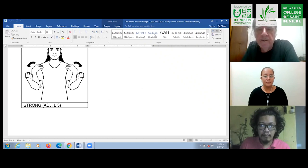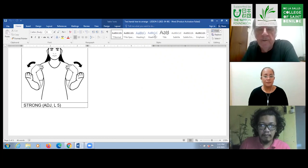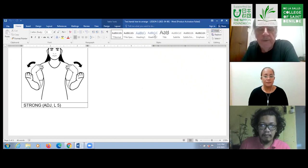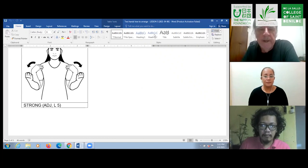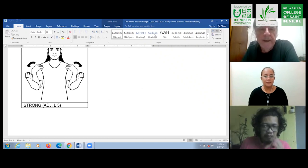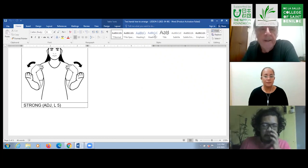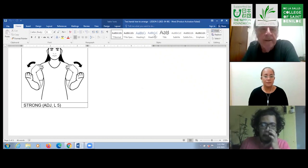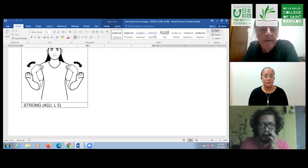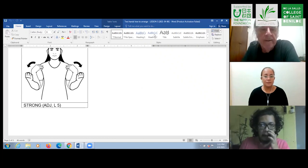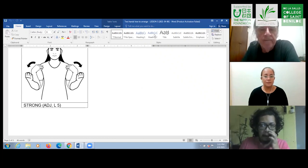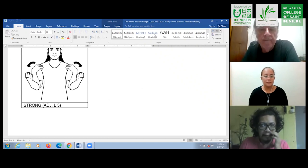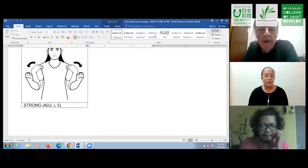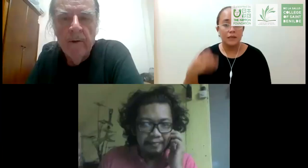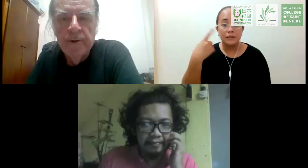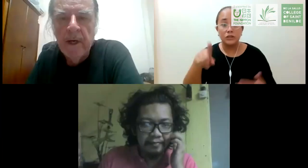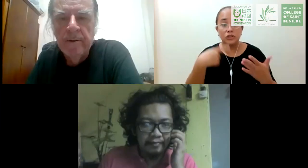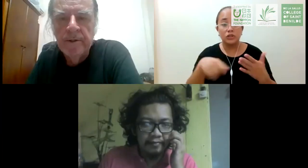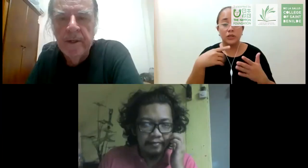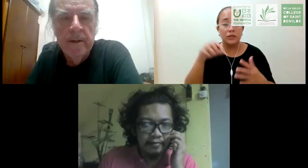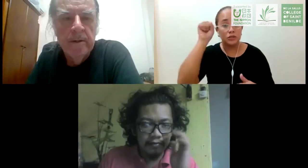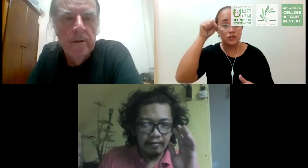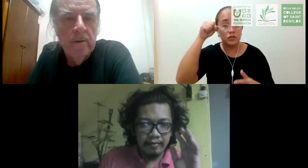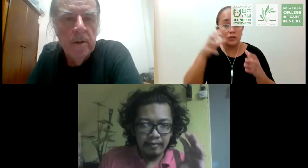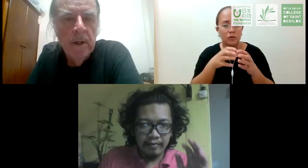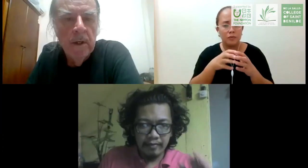group. And I know, Shock, you said that you